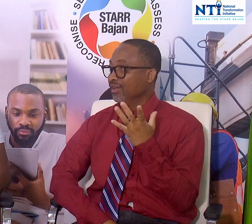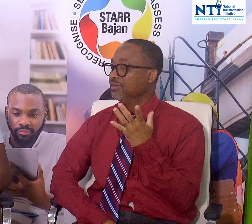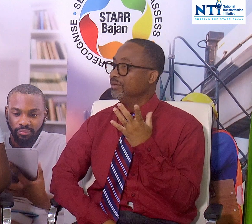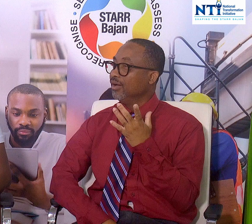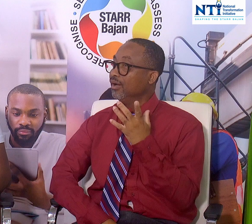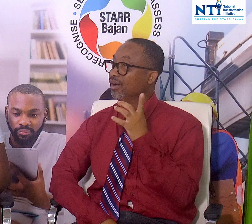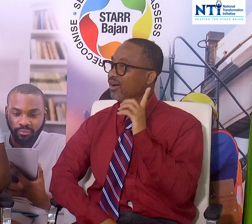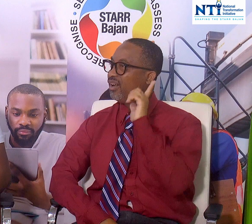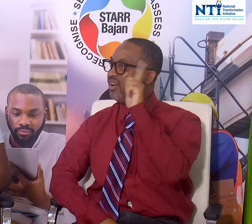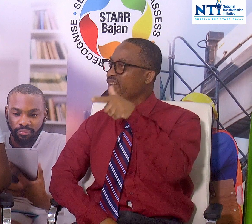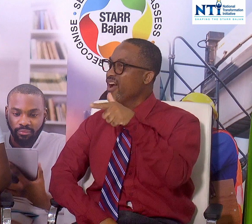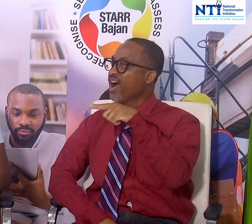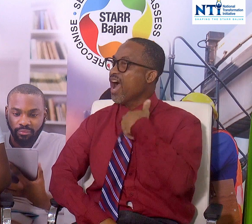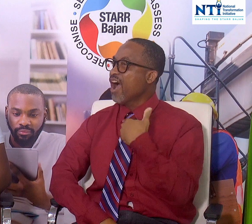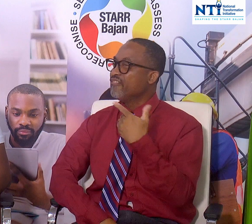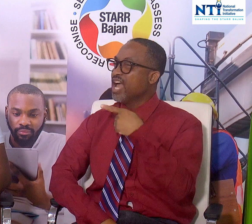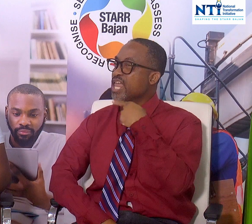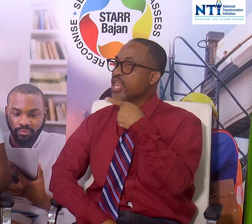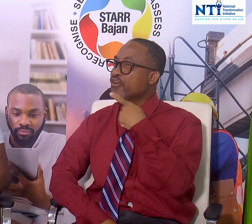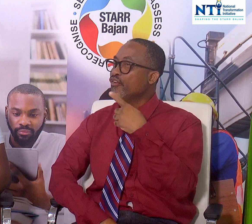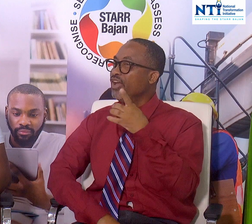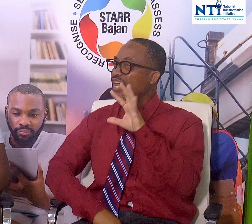people who were deaf like me.